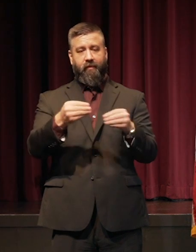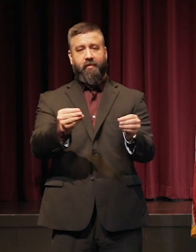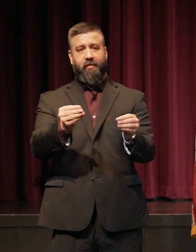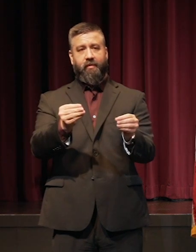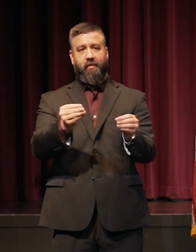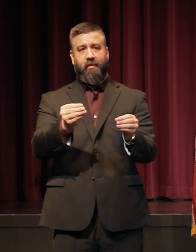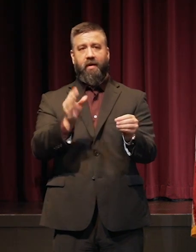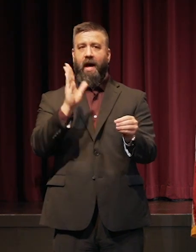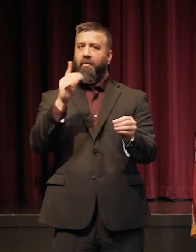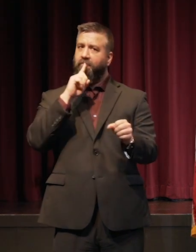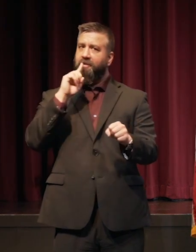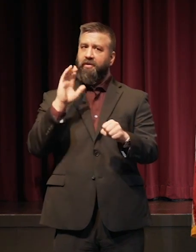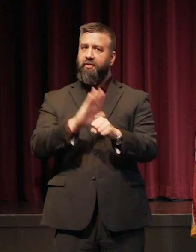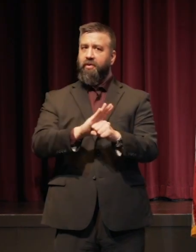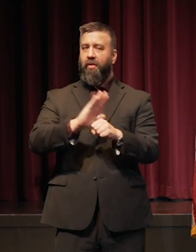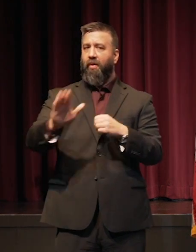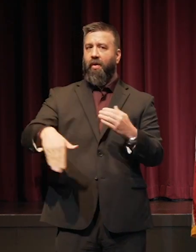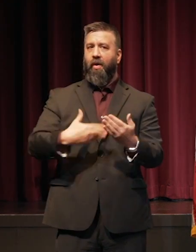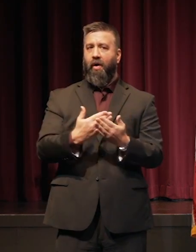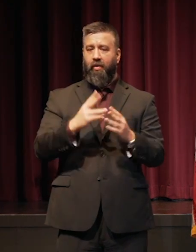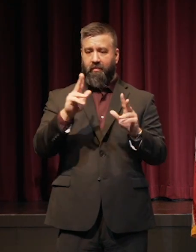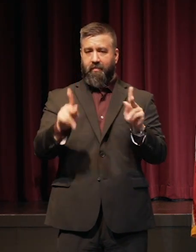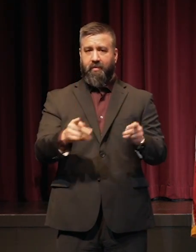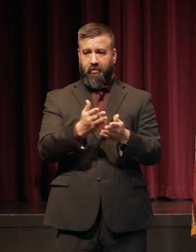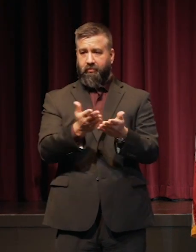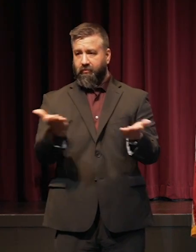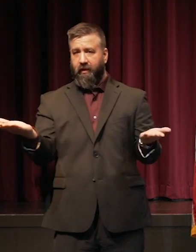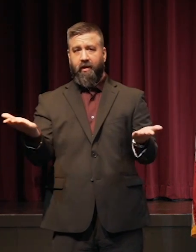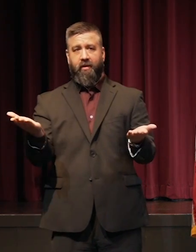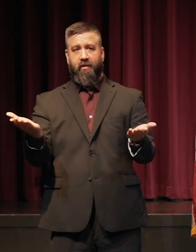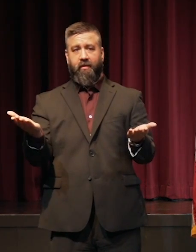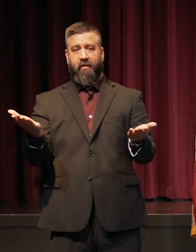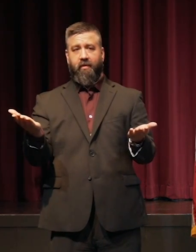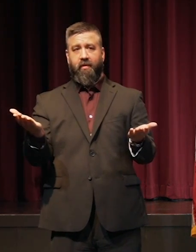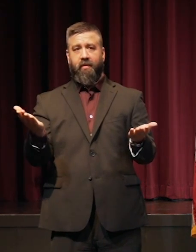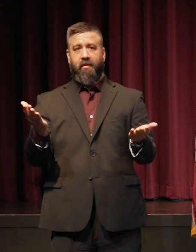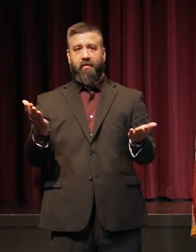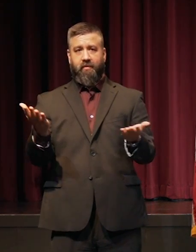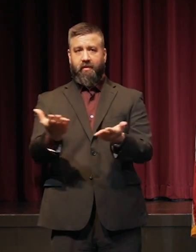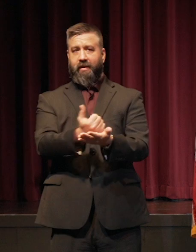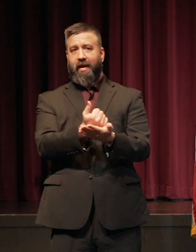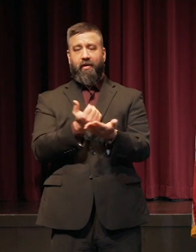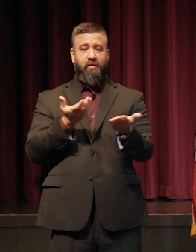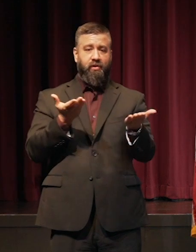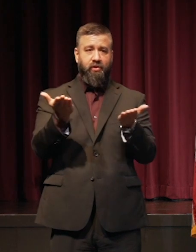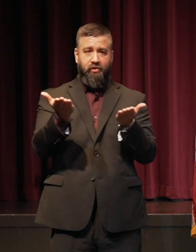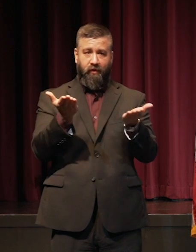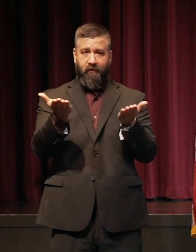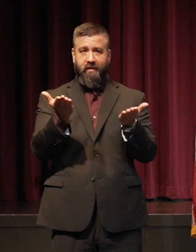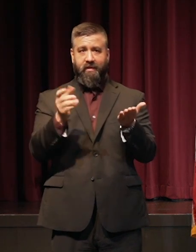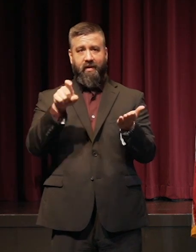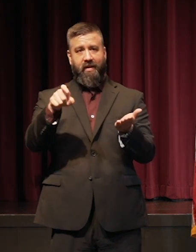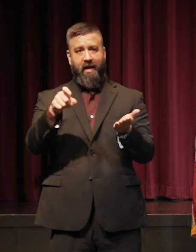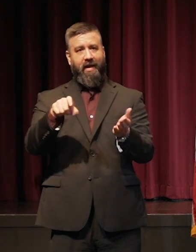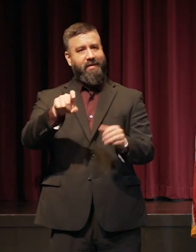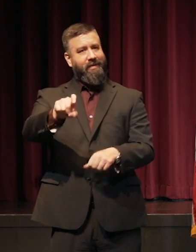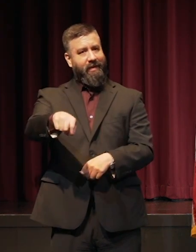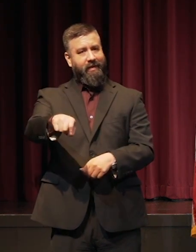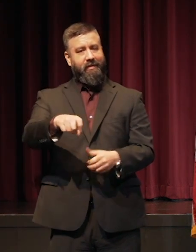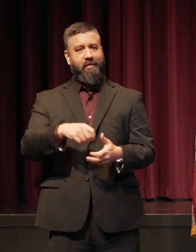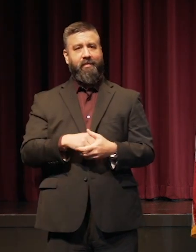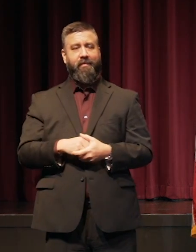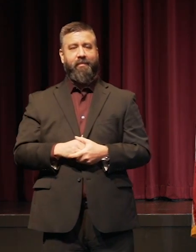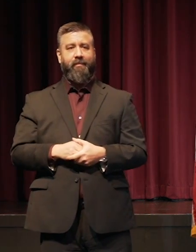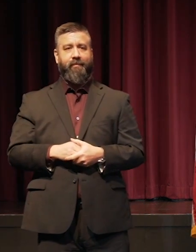to ensure all the residents of North County get the services they